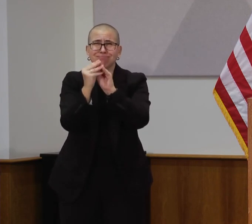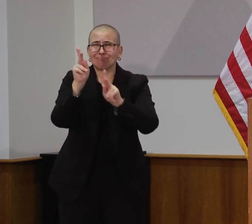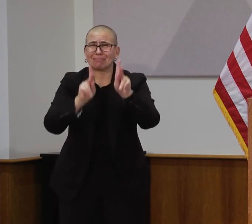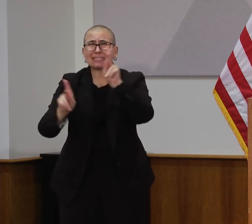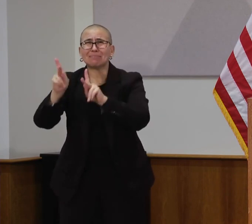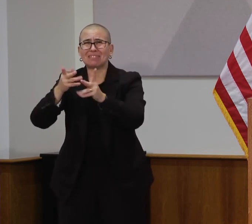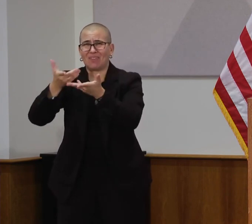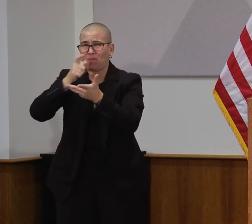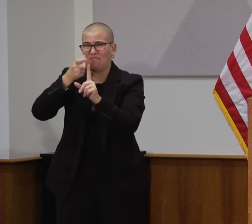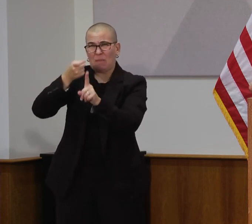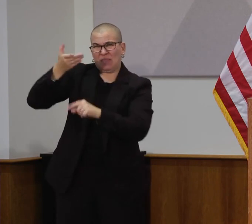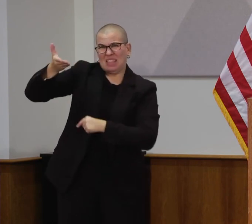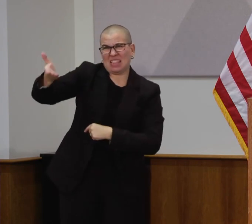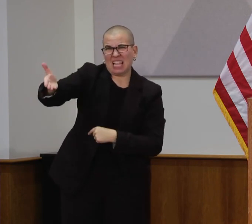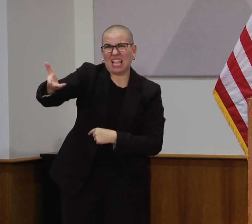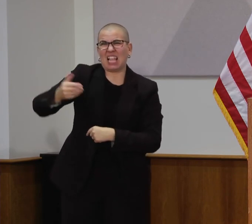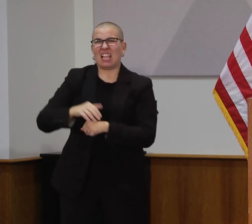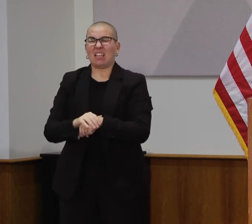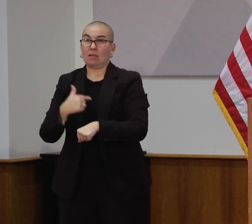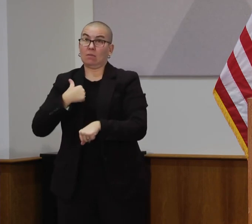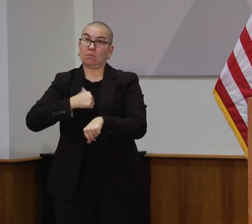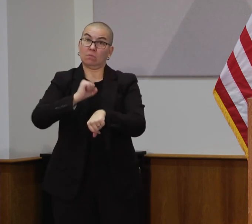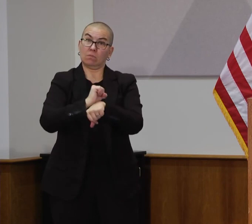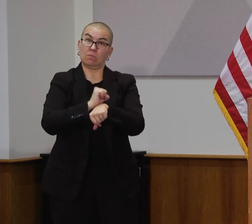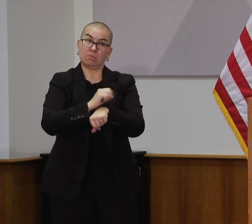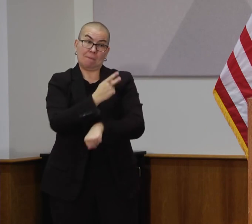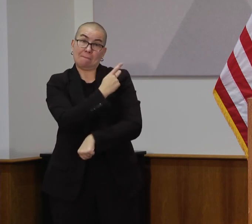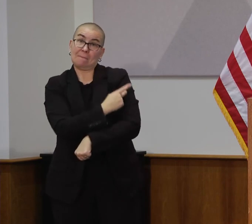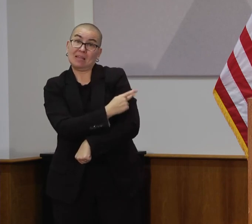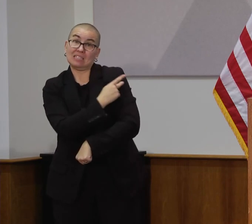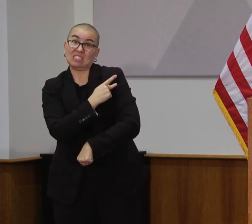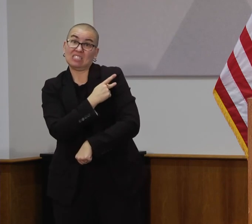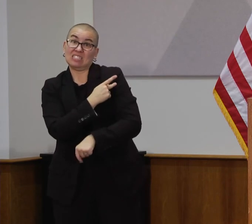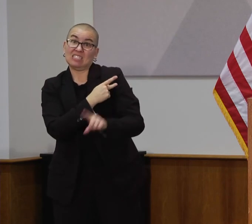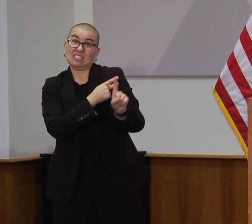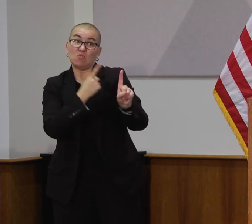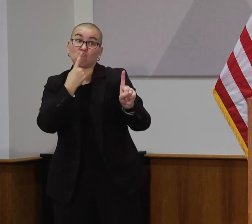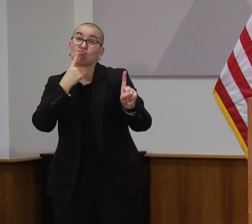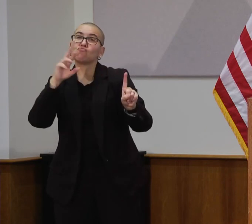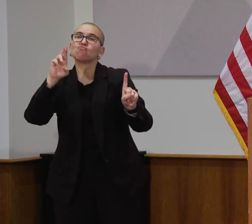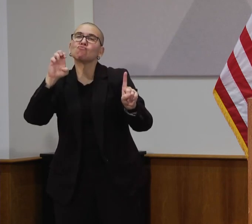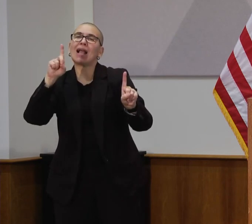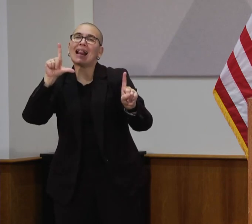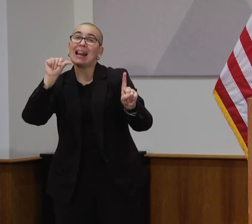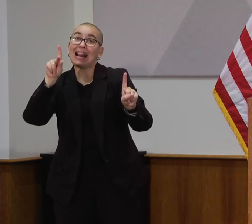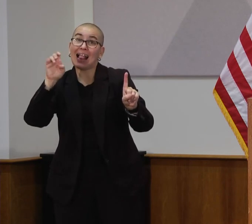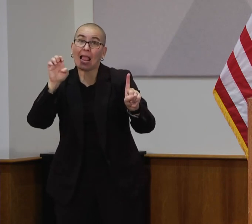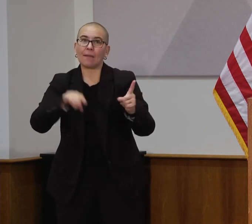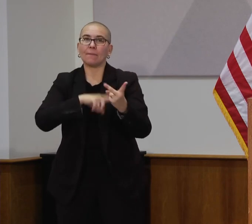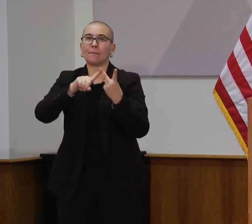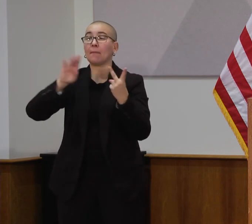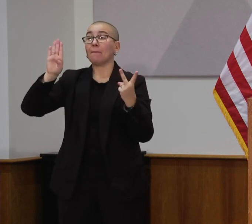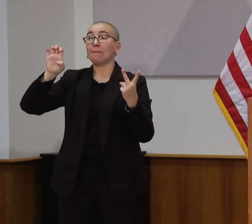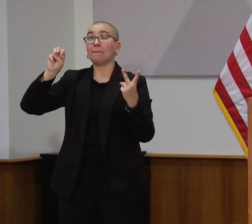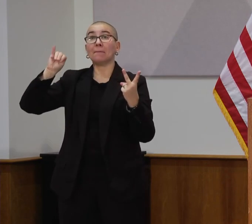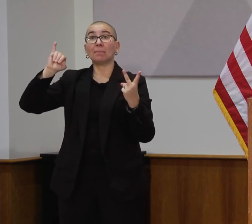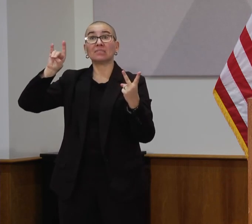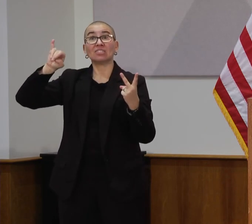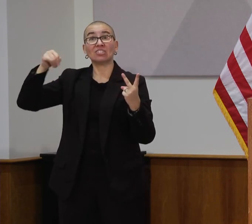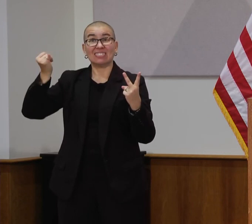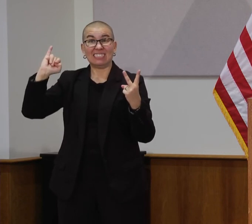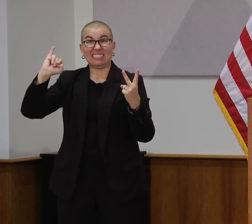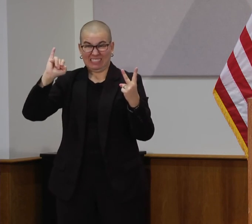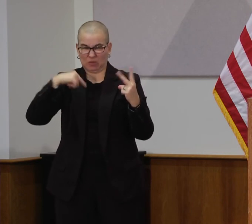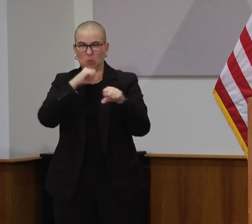have appointments with my patients from Bemidji, Red Lake, through phone calls. They don't have to worry about transportation. They don't have to worry